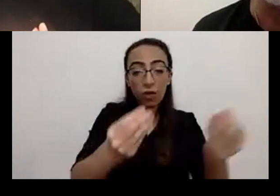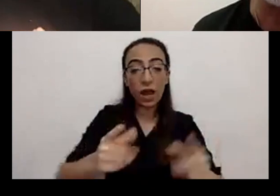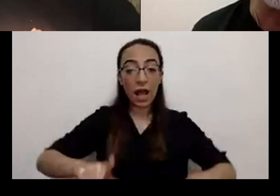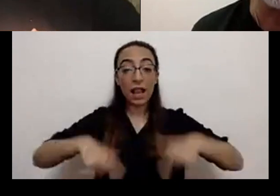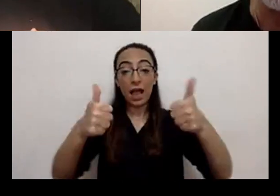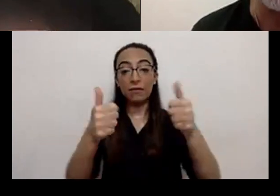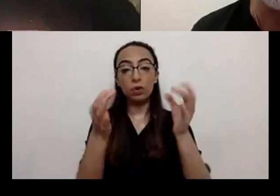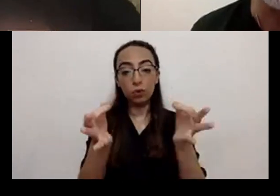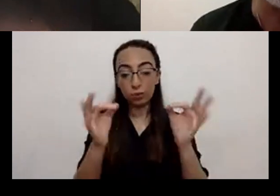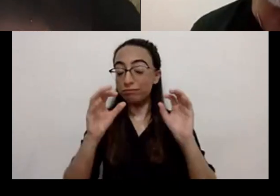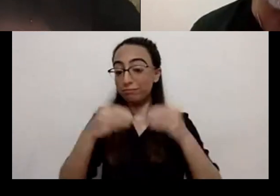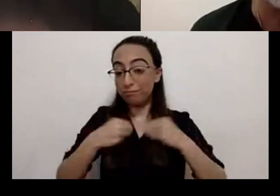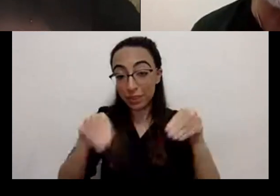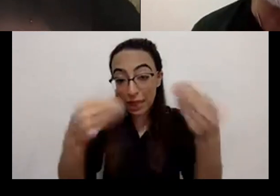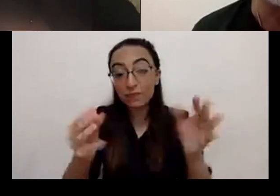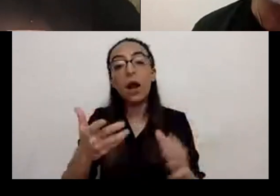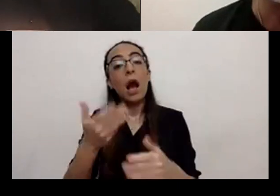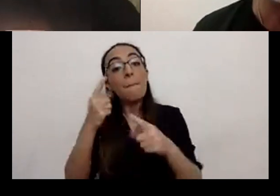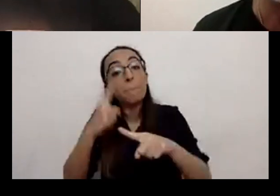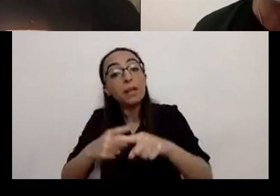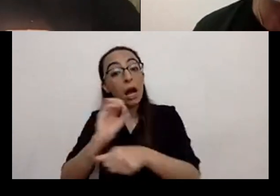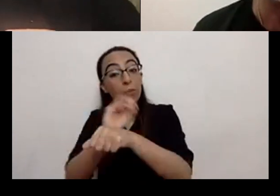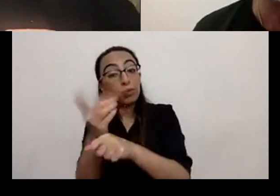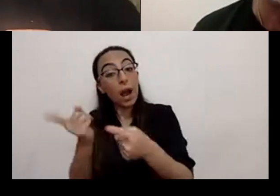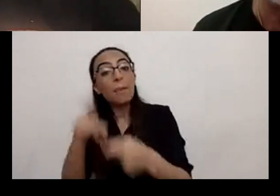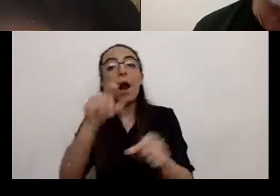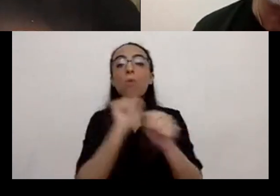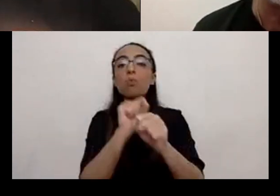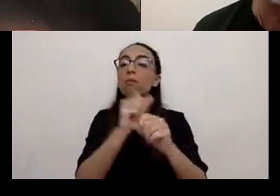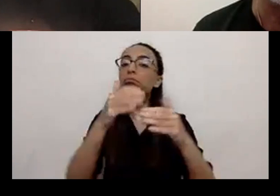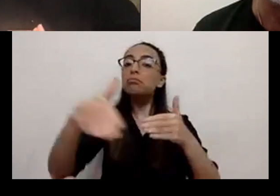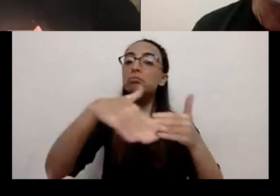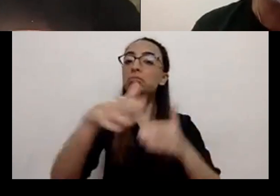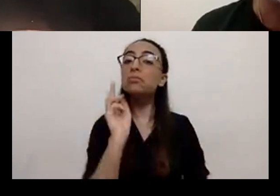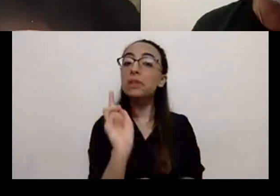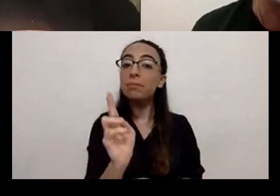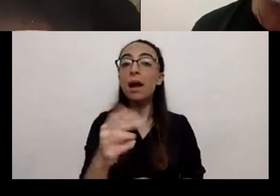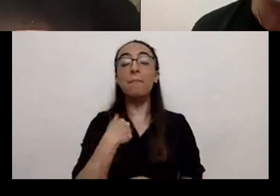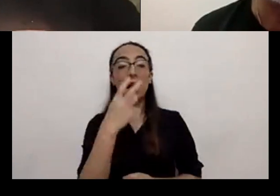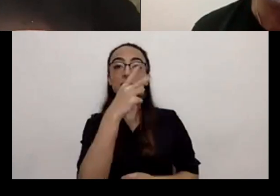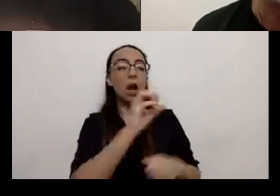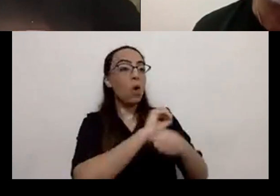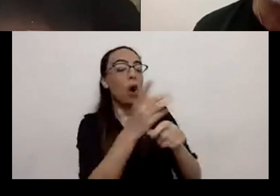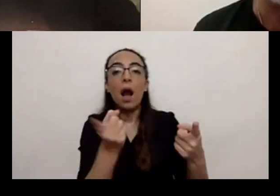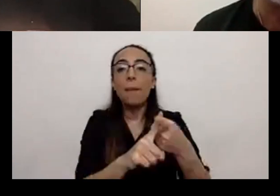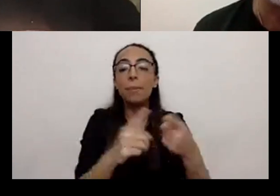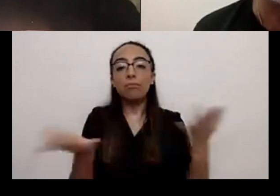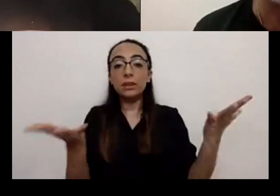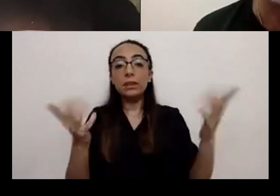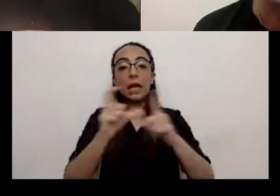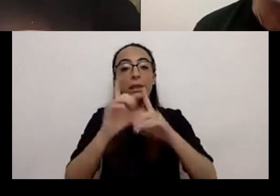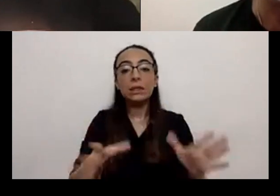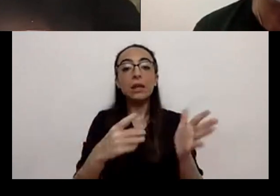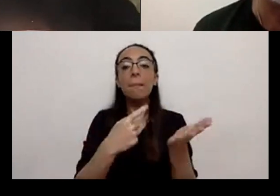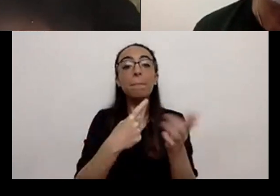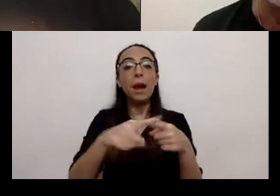livelihoods, and whatnot. They are working in COVID. This speaks of the preparedness. COVID came abruptly. It was not a part of